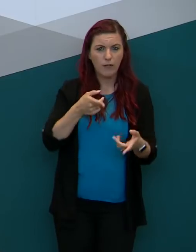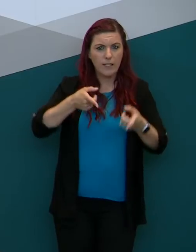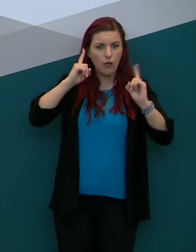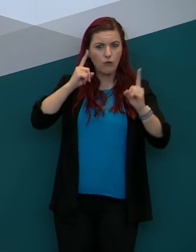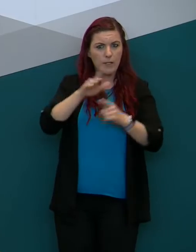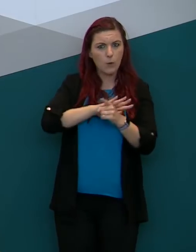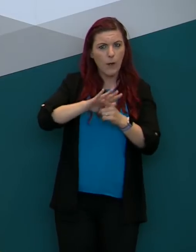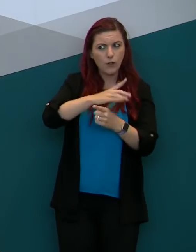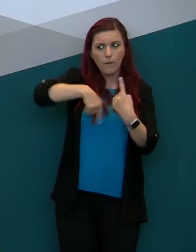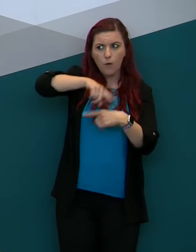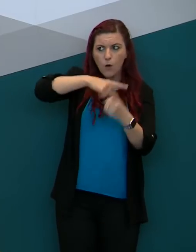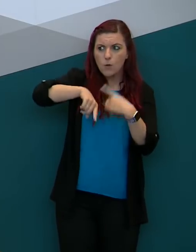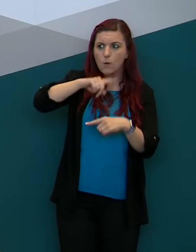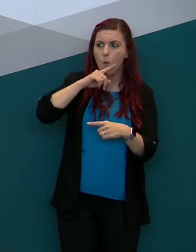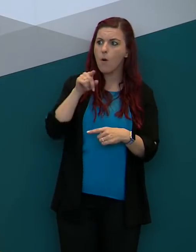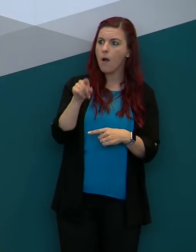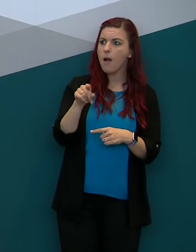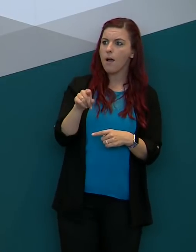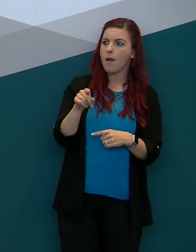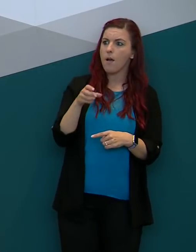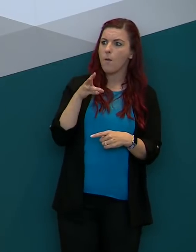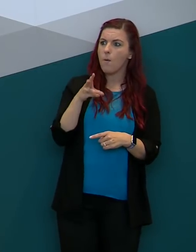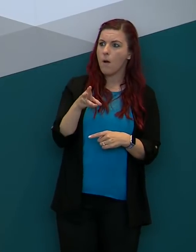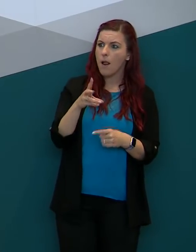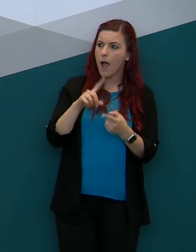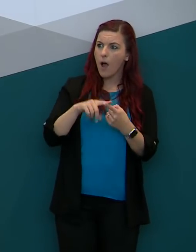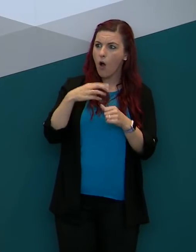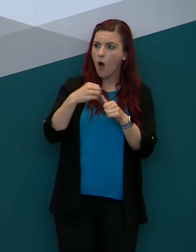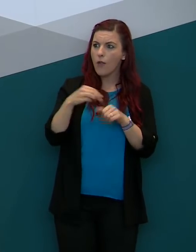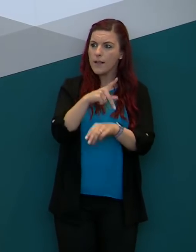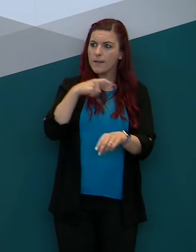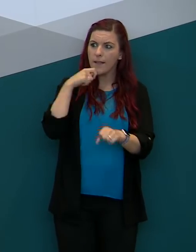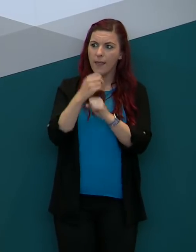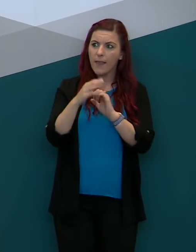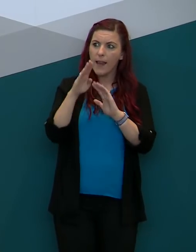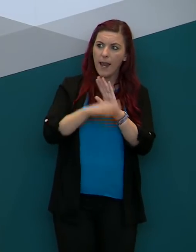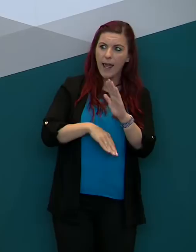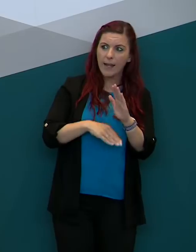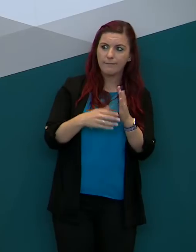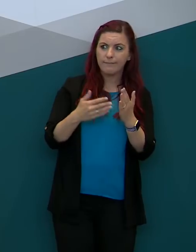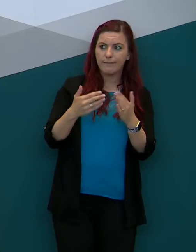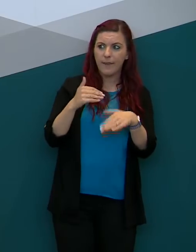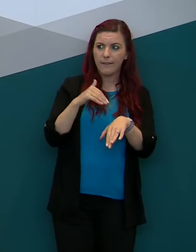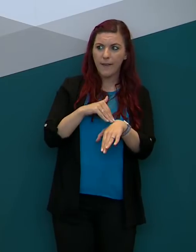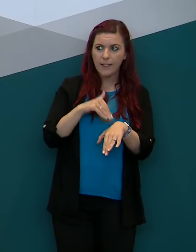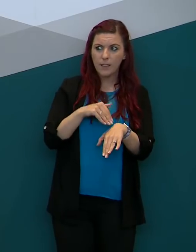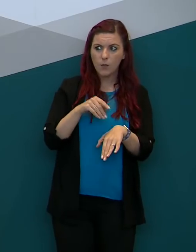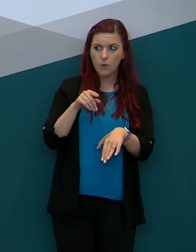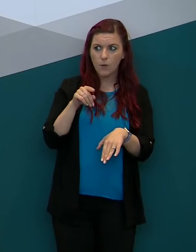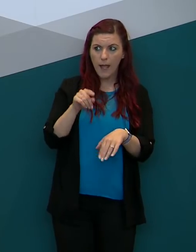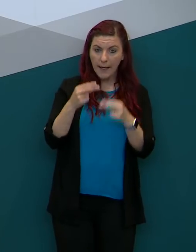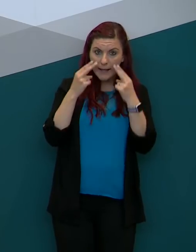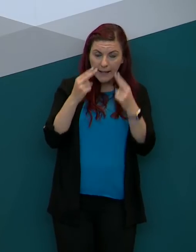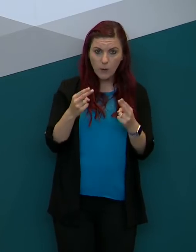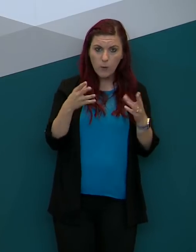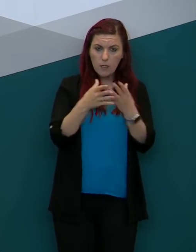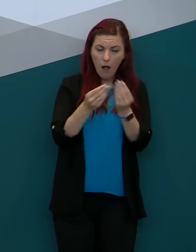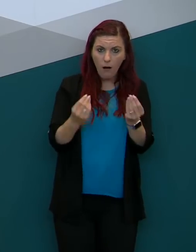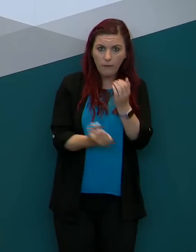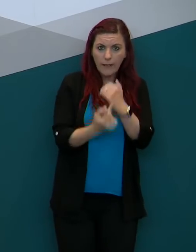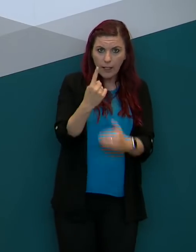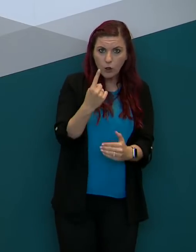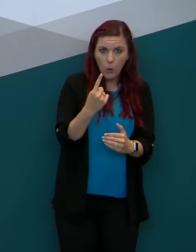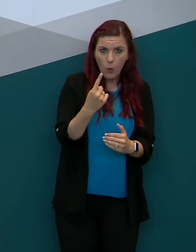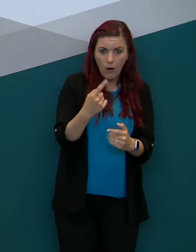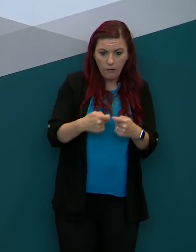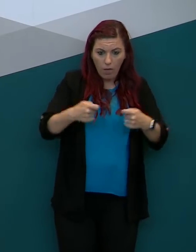it goes before you start to chase up these positive results, the less effective that is. does that need to be turned around before we loosen